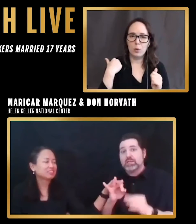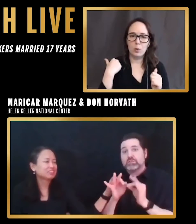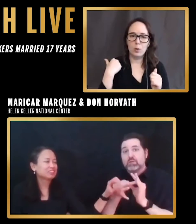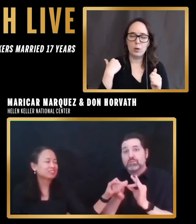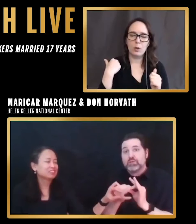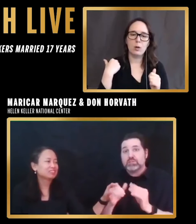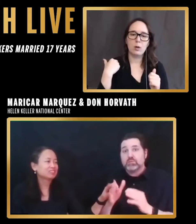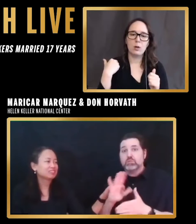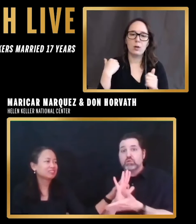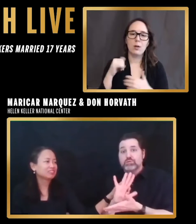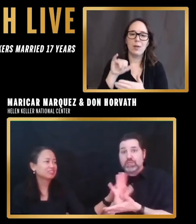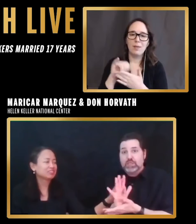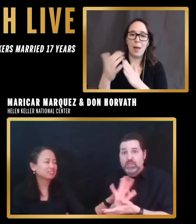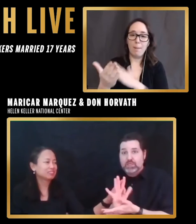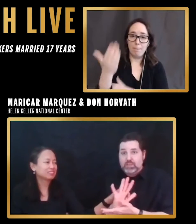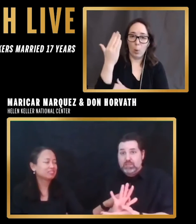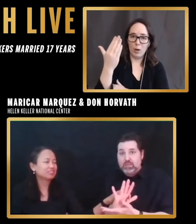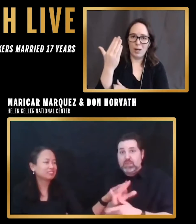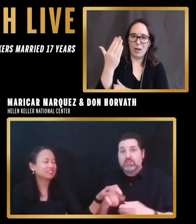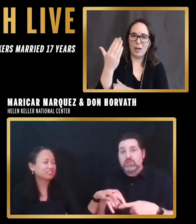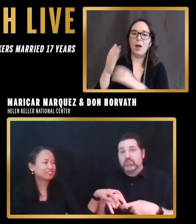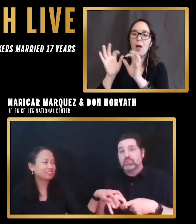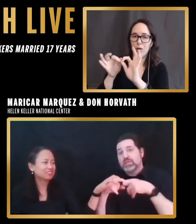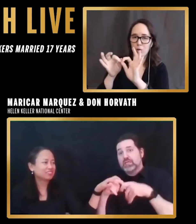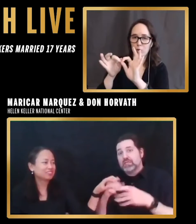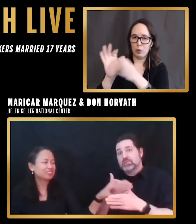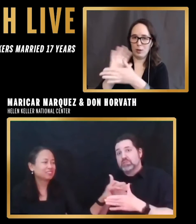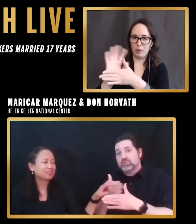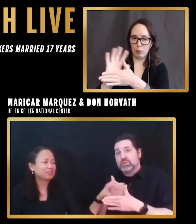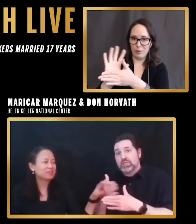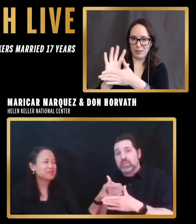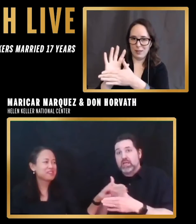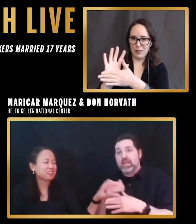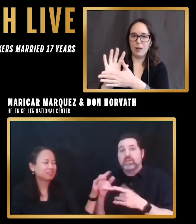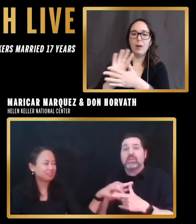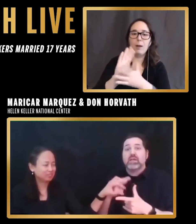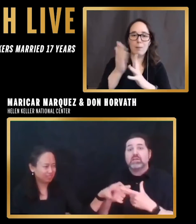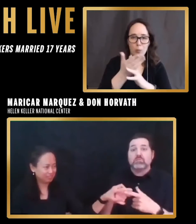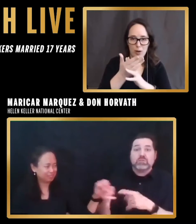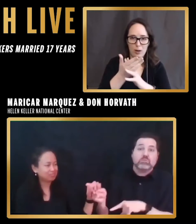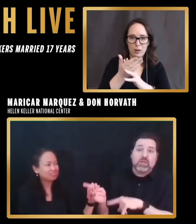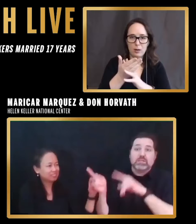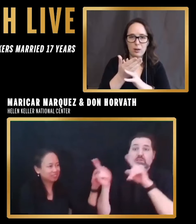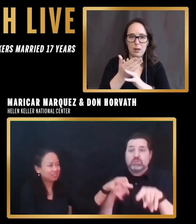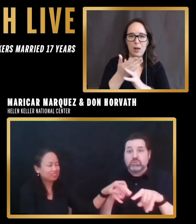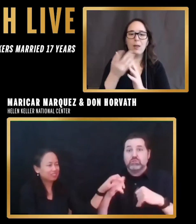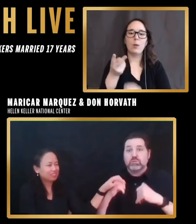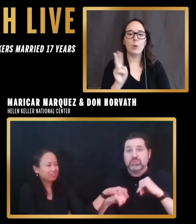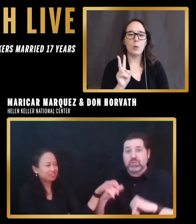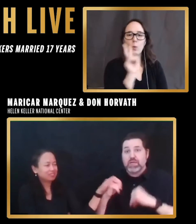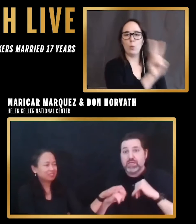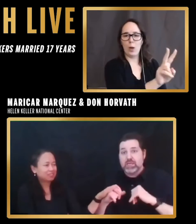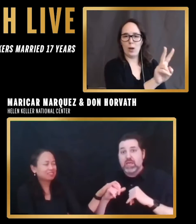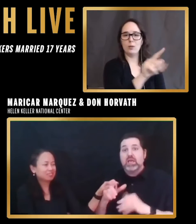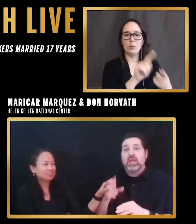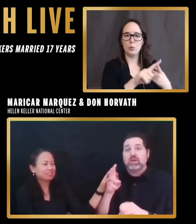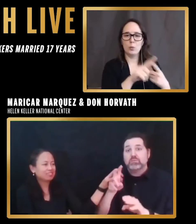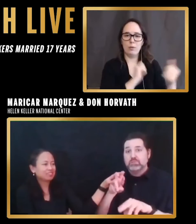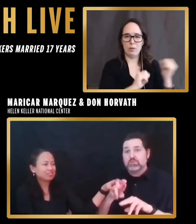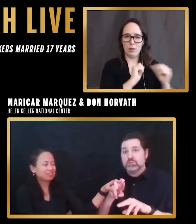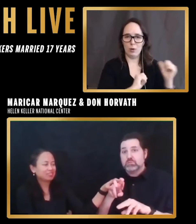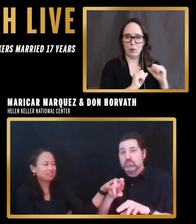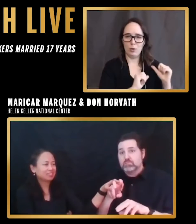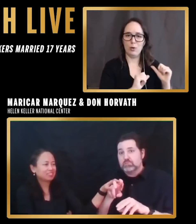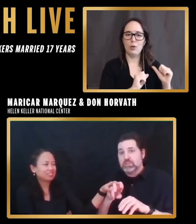I interpreted the movie. I took a break in between, and then we went to the play,